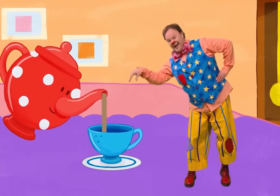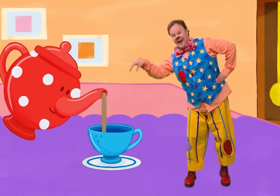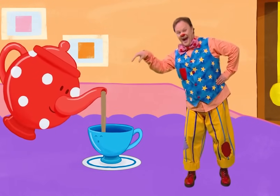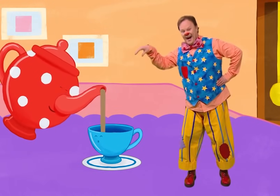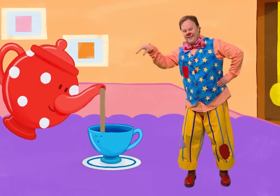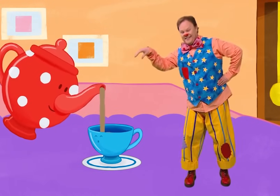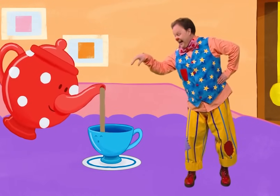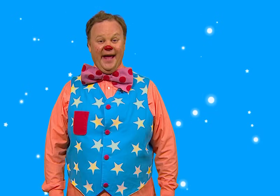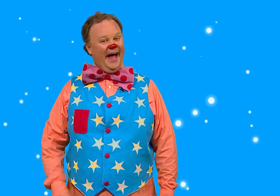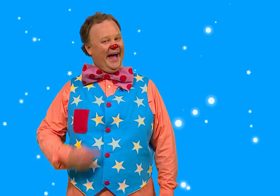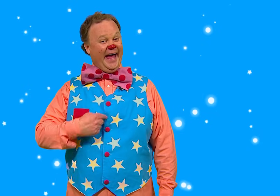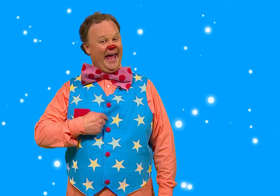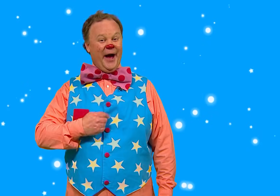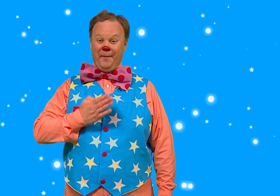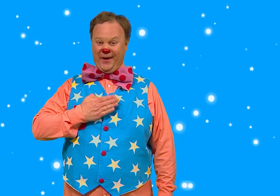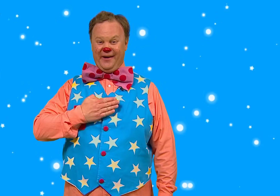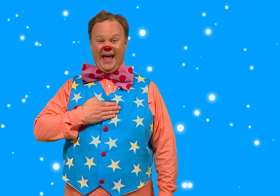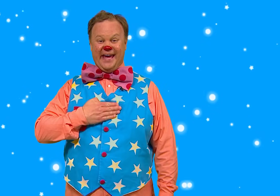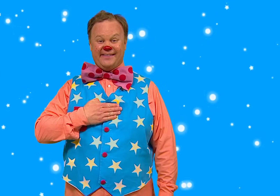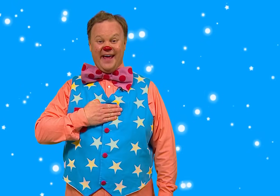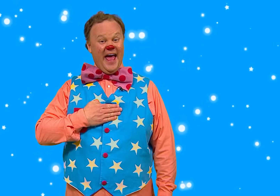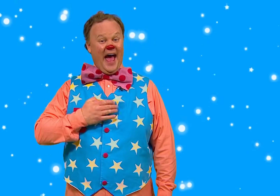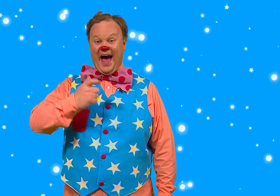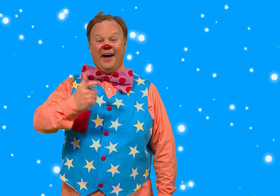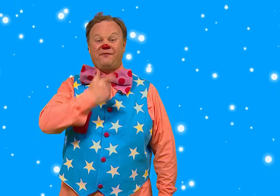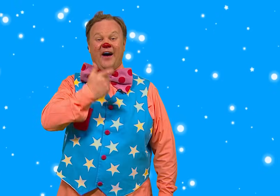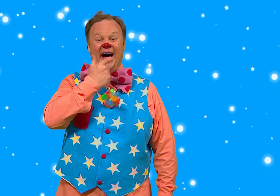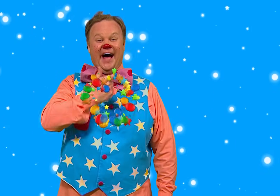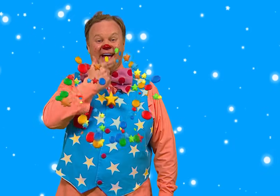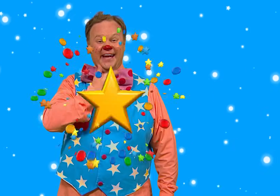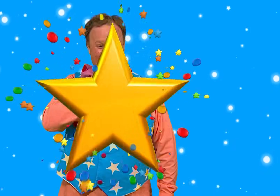me out. I hope you like it. Have fun!